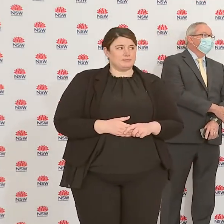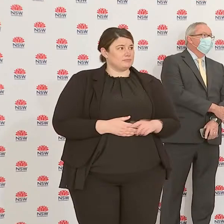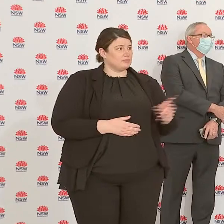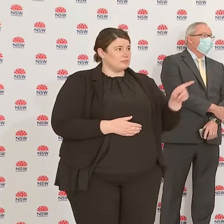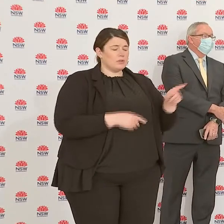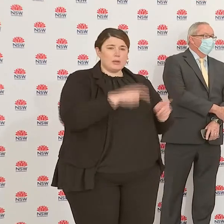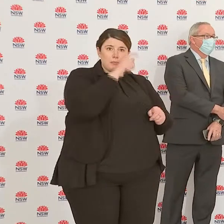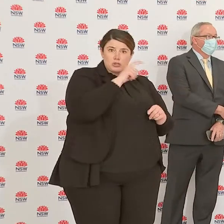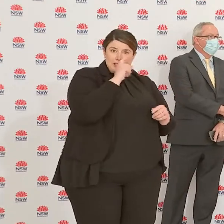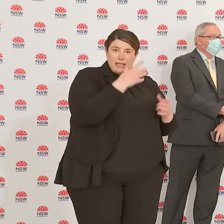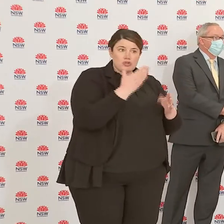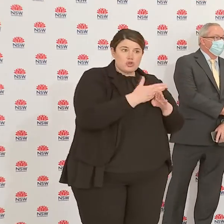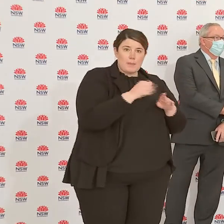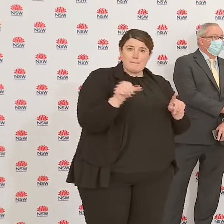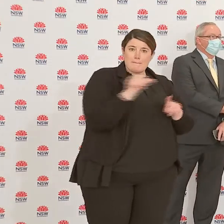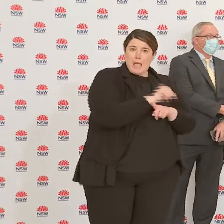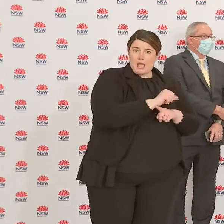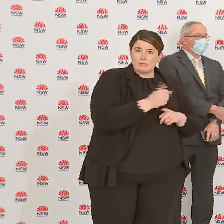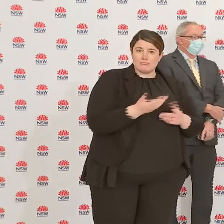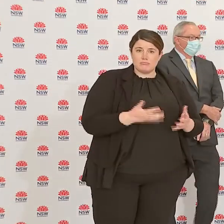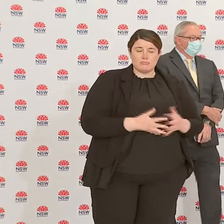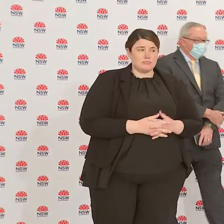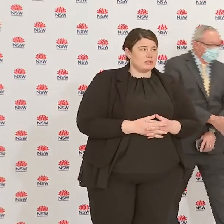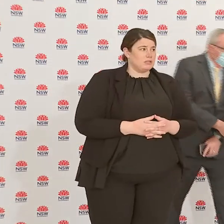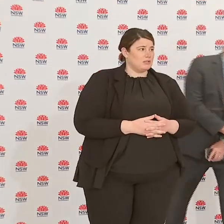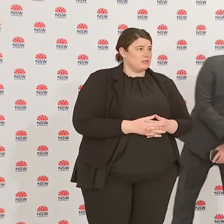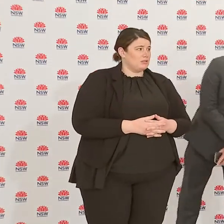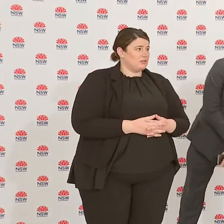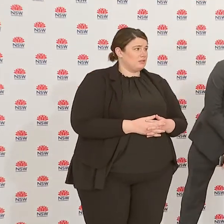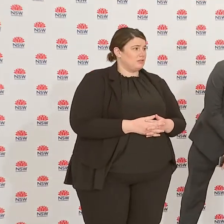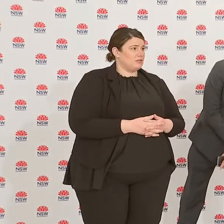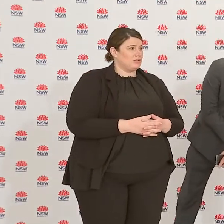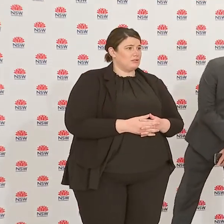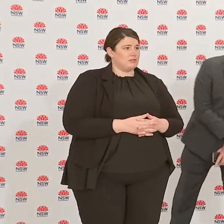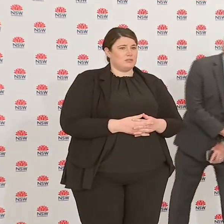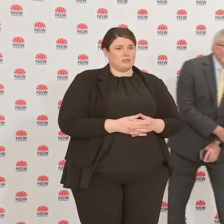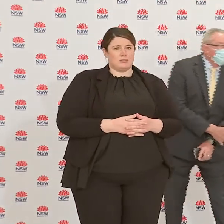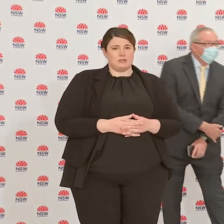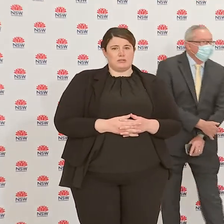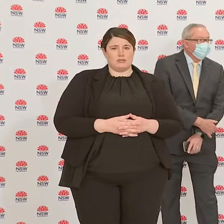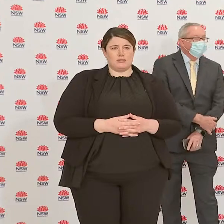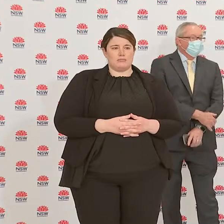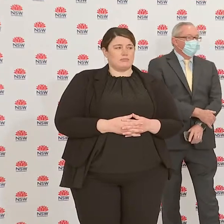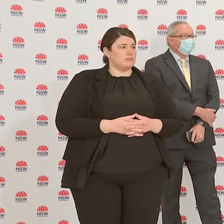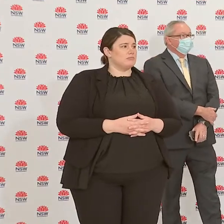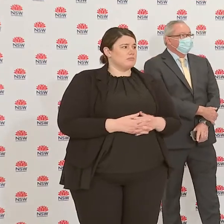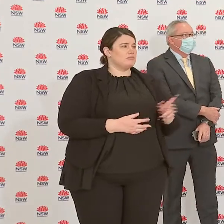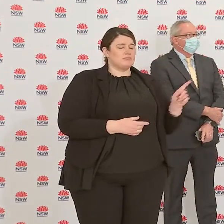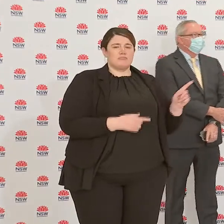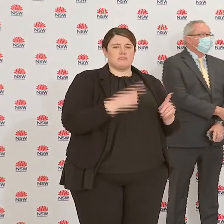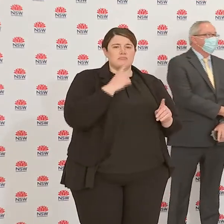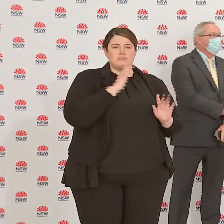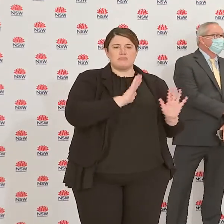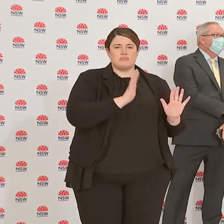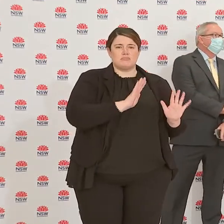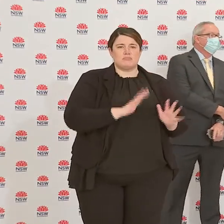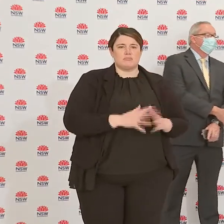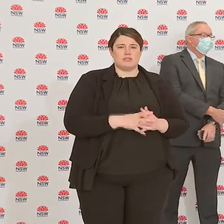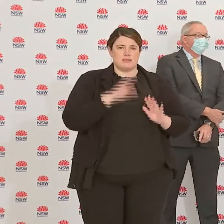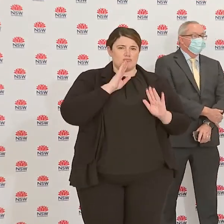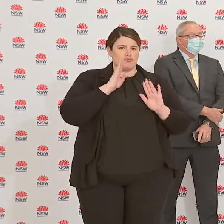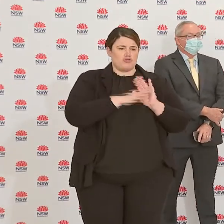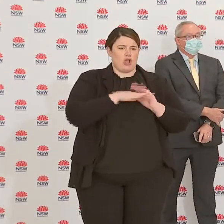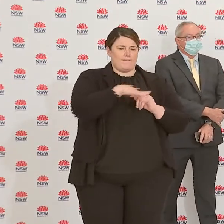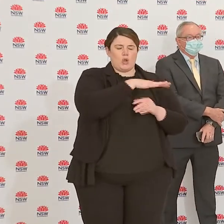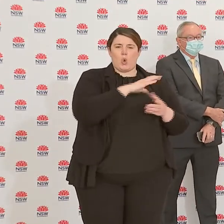back? I'm sorry, I don't know. I think I've answered it. I have no. It's a. Yeah, but your advice to the private facility, the